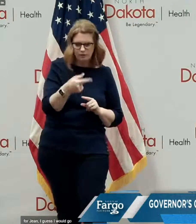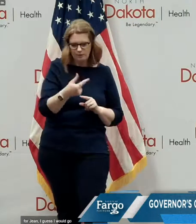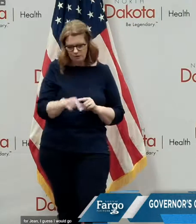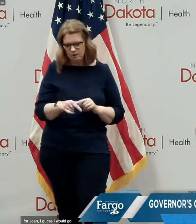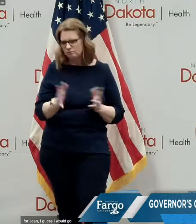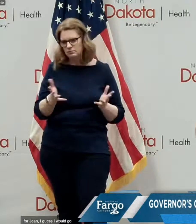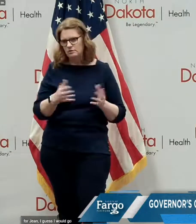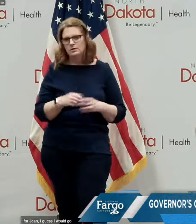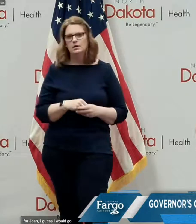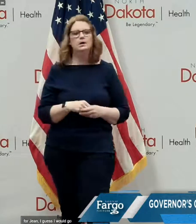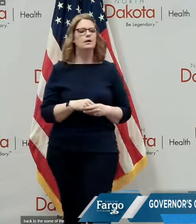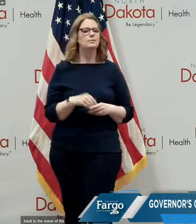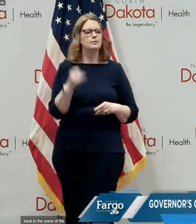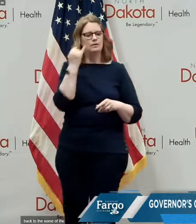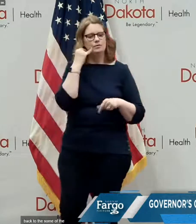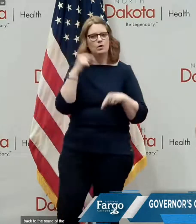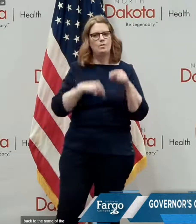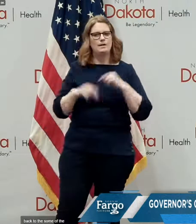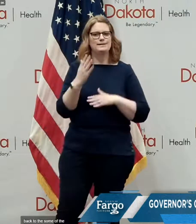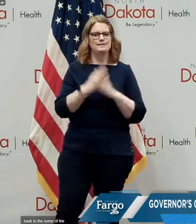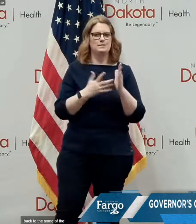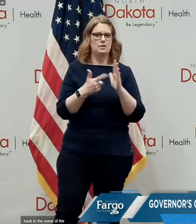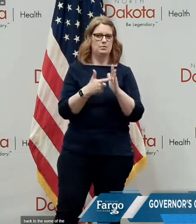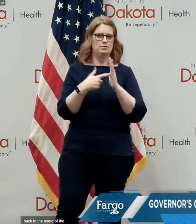criteria that we talked about